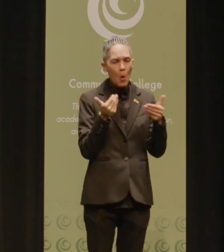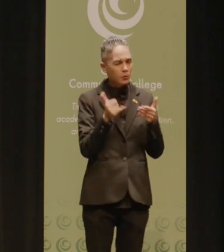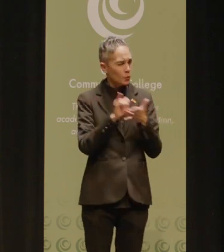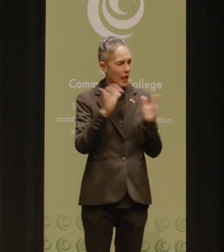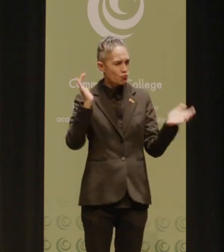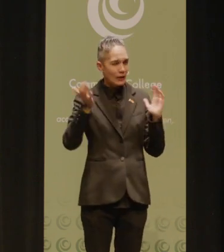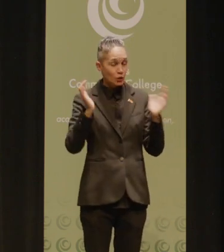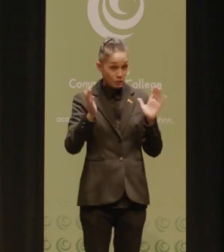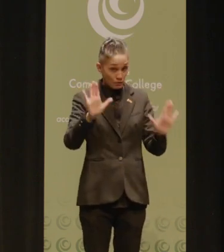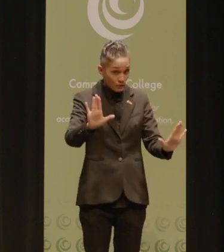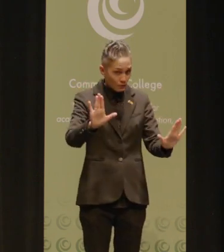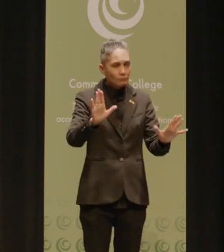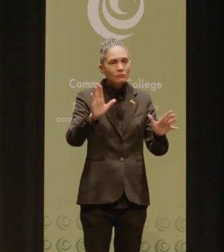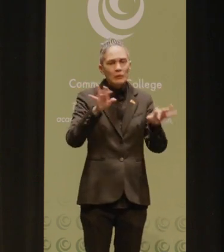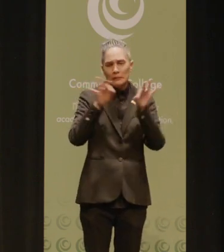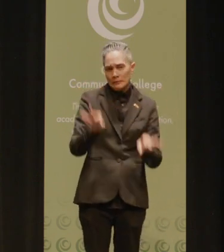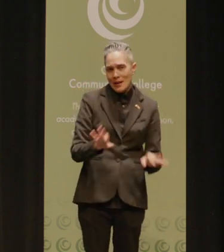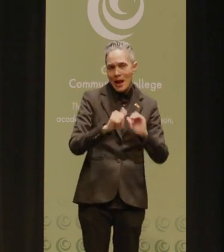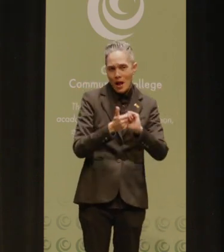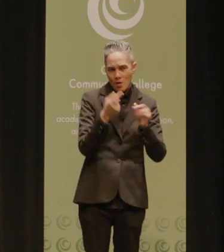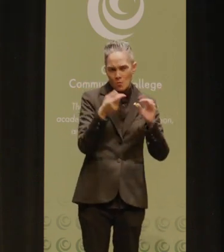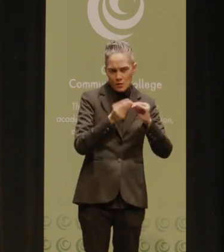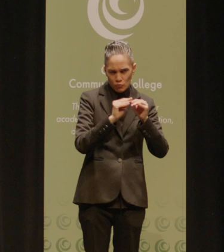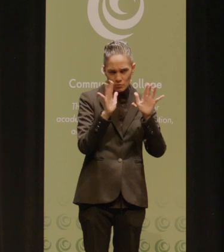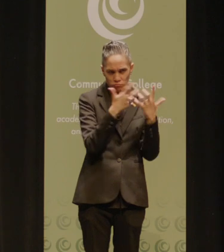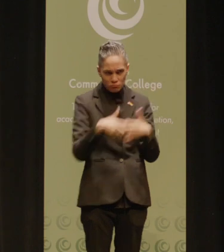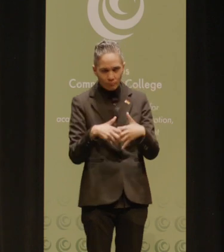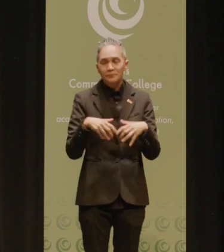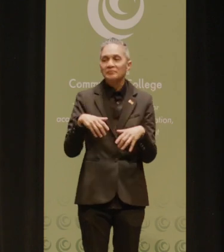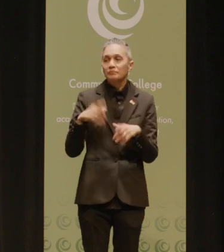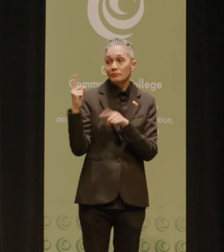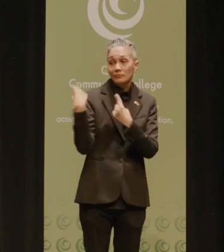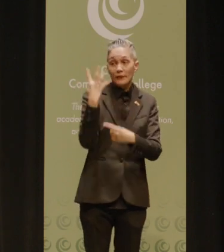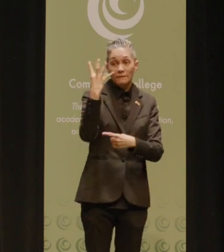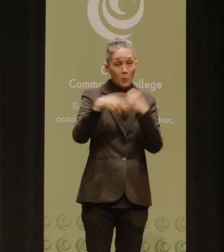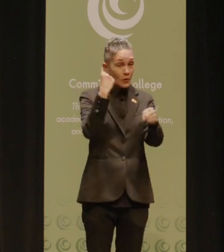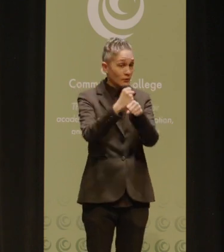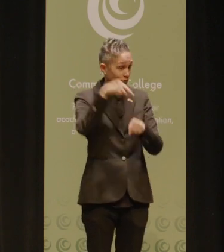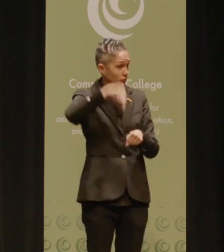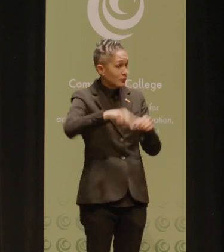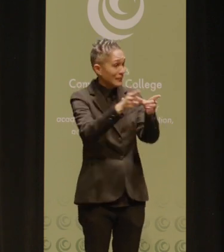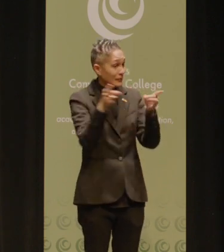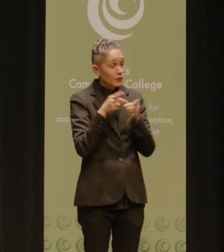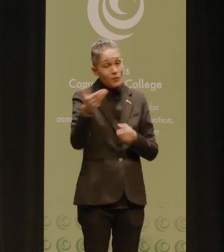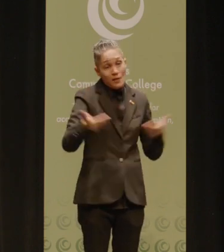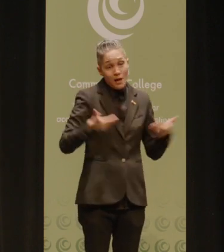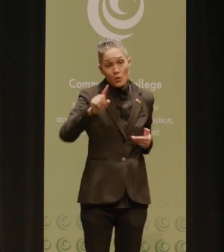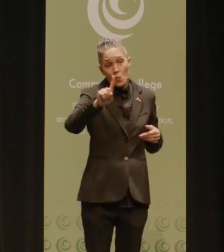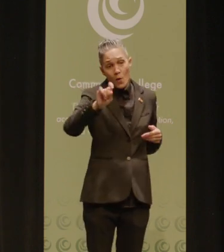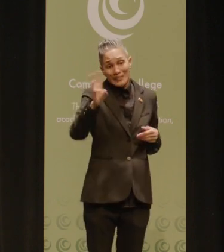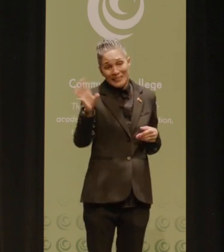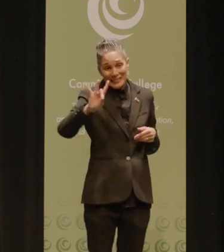ratio. And let me tell you how we got there. Over the last 4 years, our district has hired